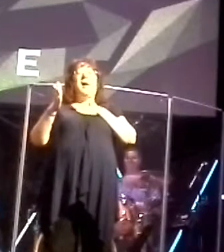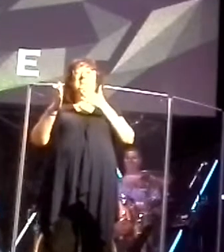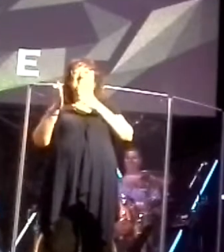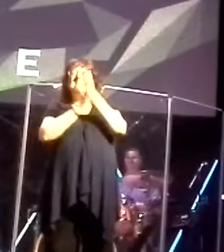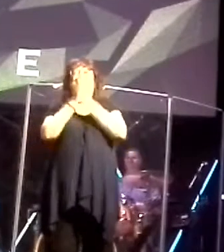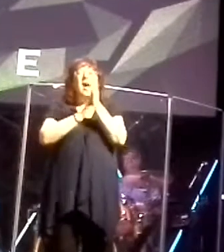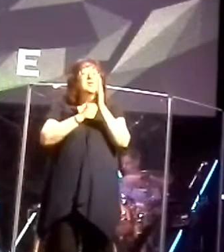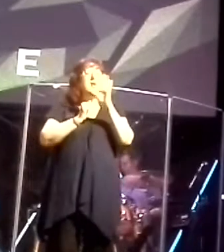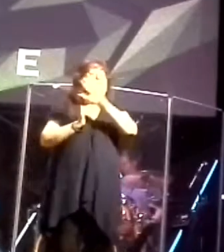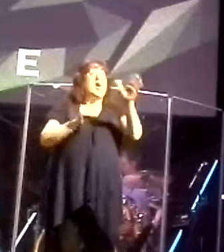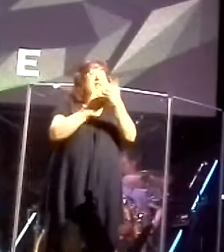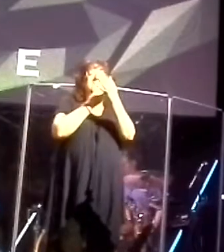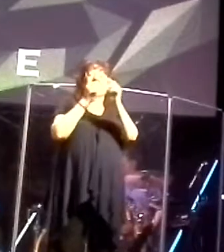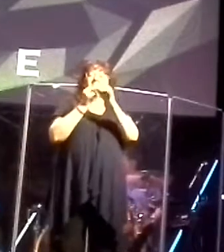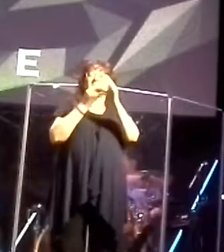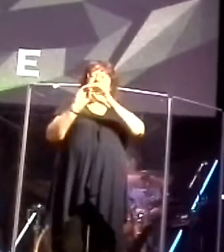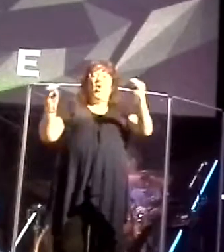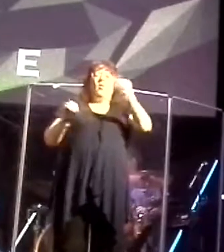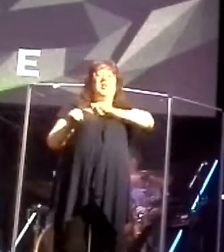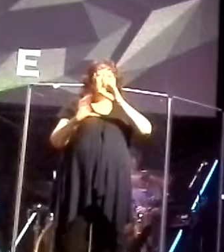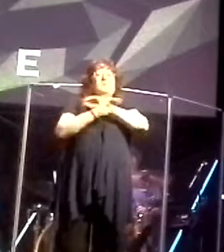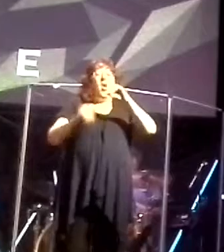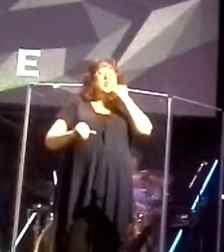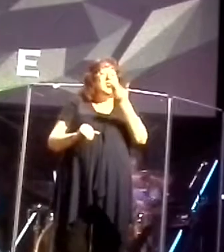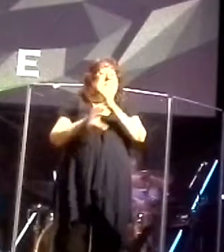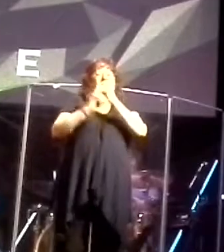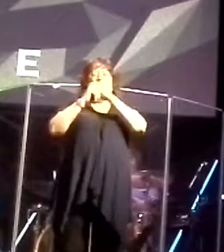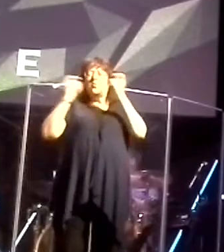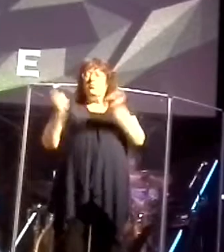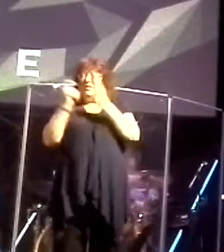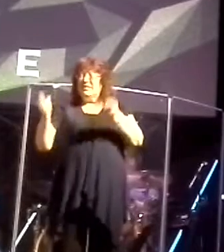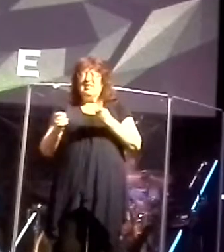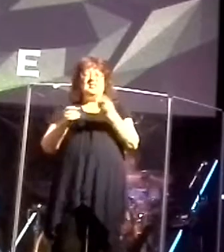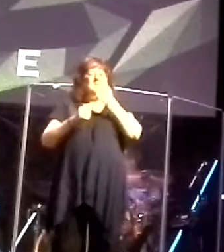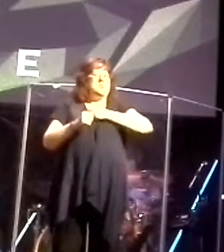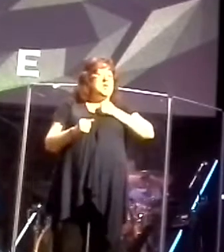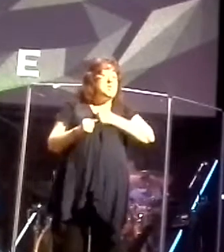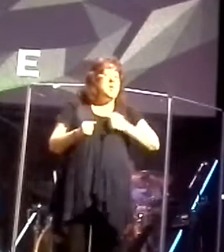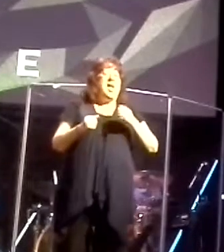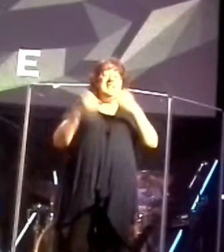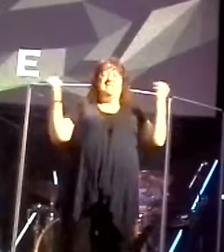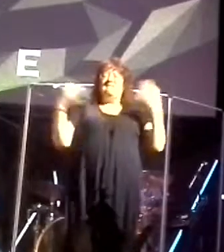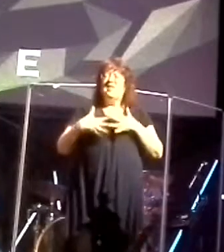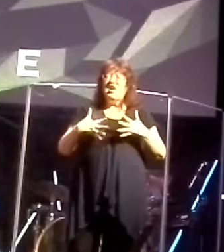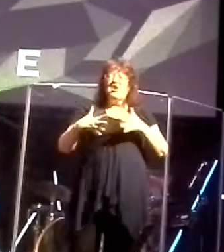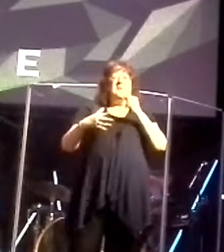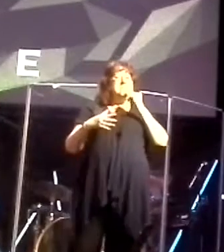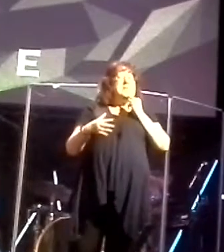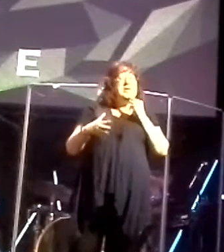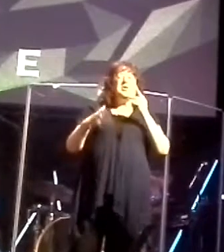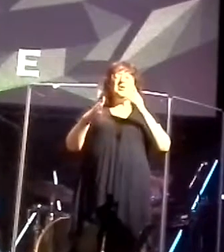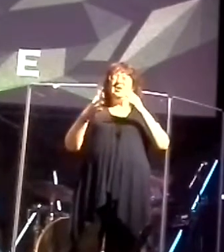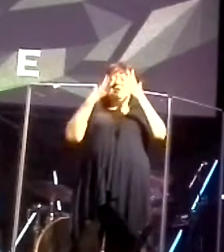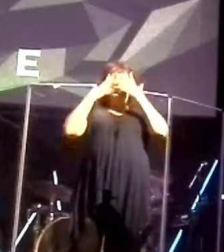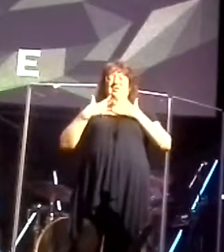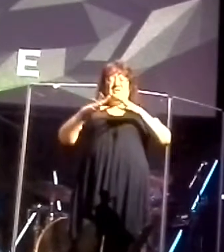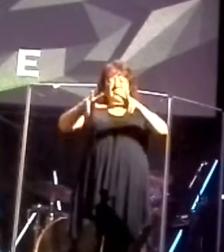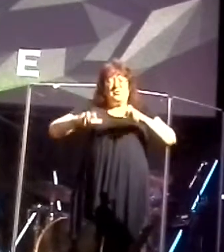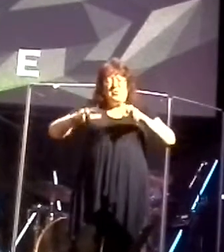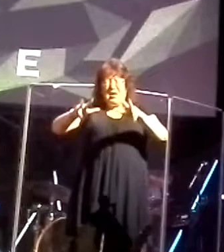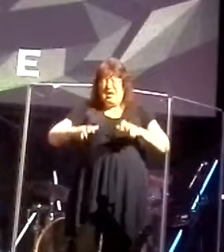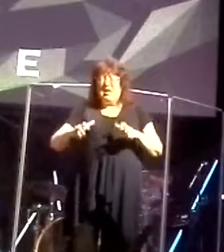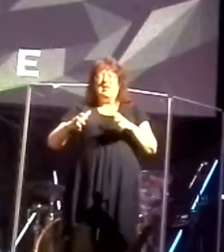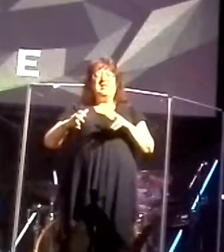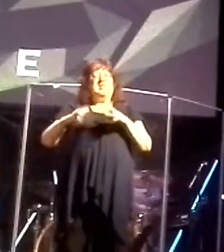greatest passion is that they're free from guilt and shame and sin and regret and fear and bitterness and greed and